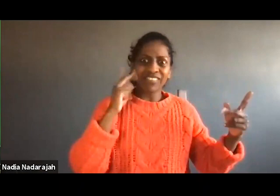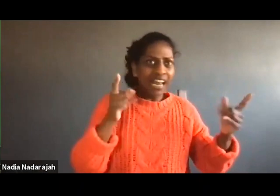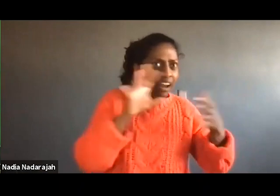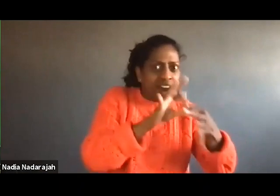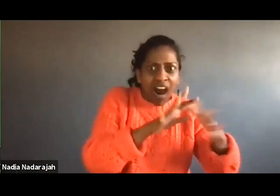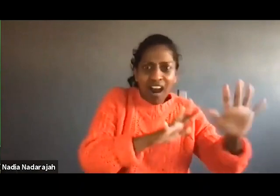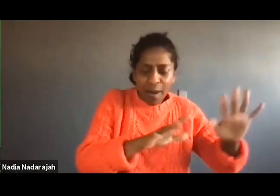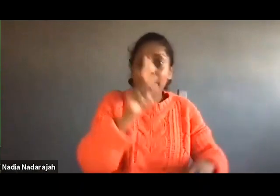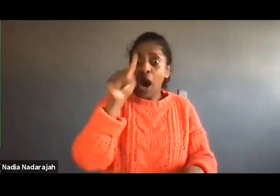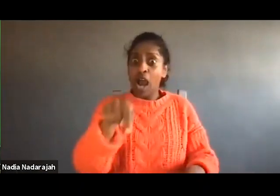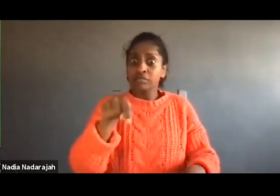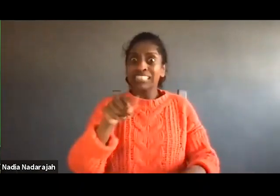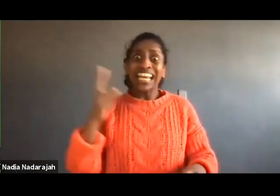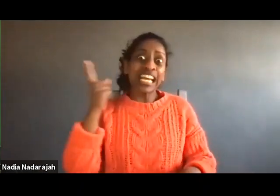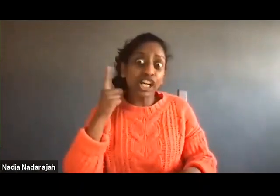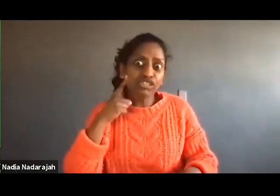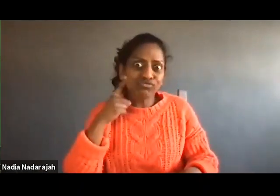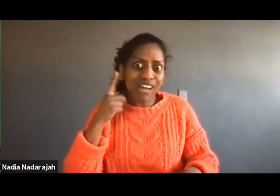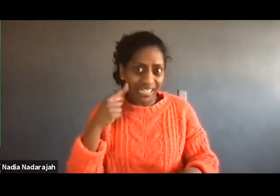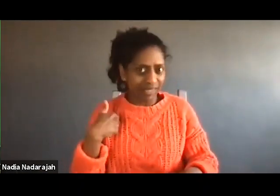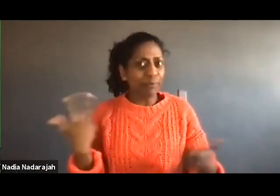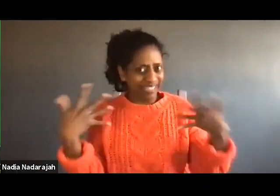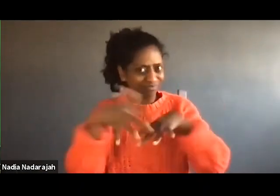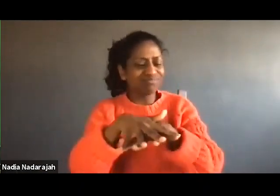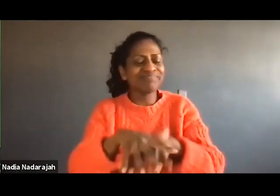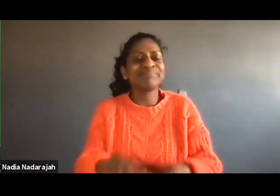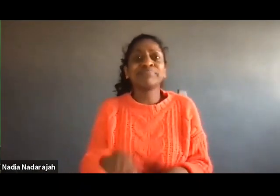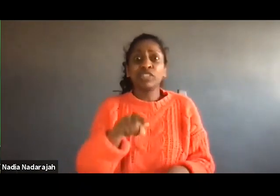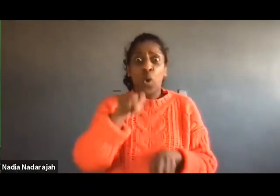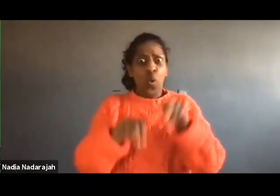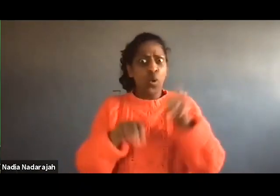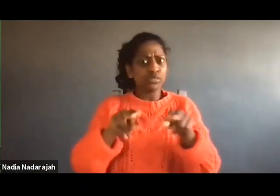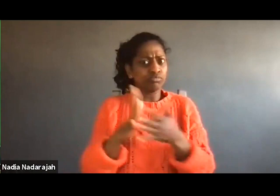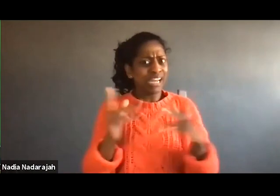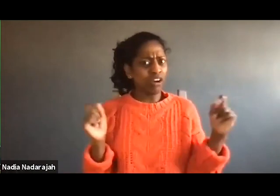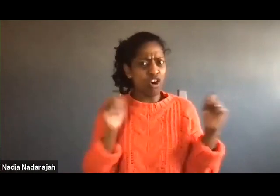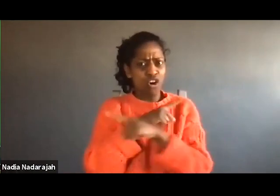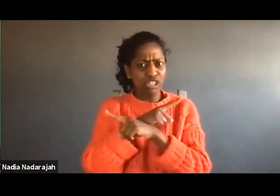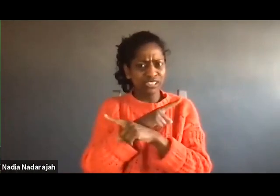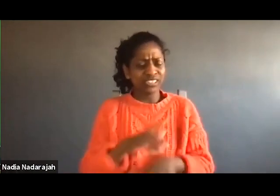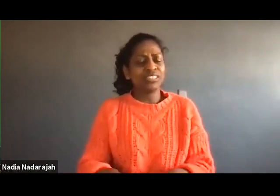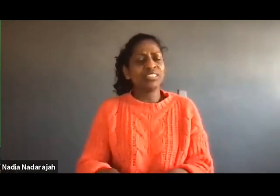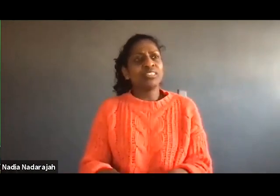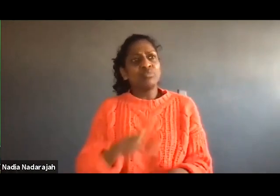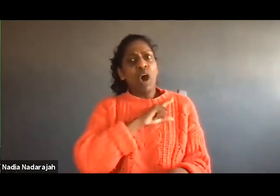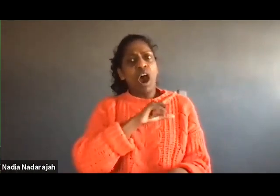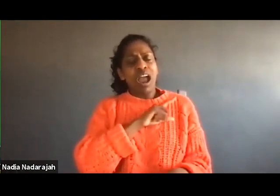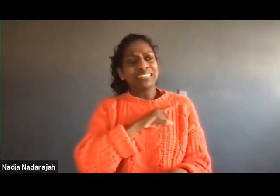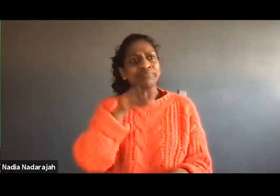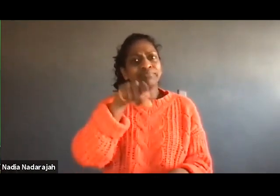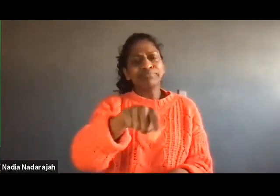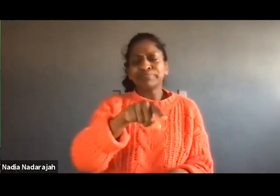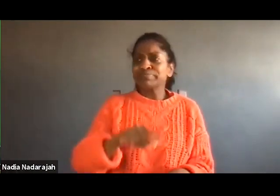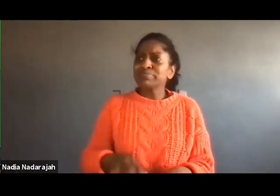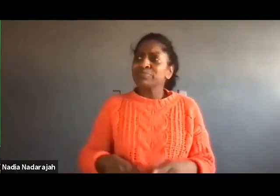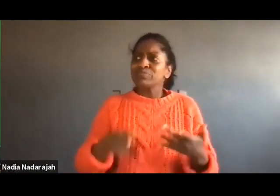Definitely Theatre very regularly, which you may be familiar with them. There are some hearing people that work and act for them as well.